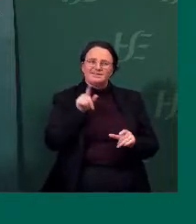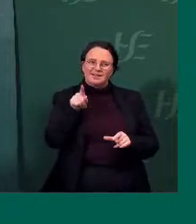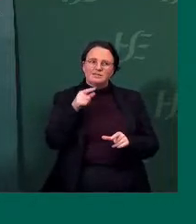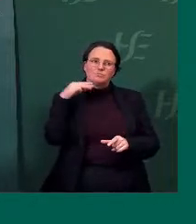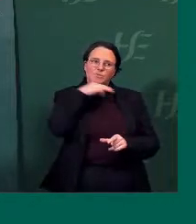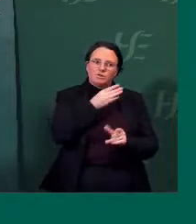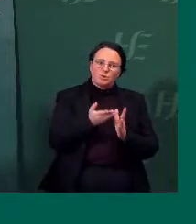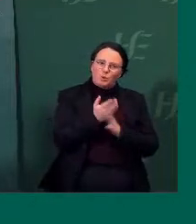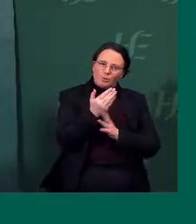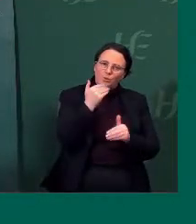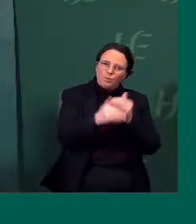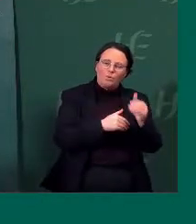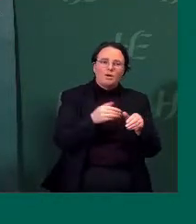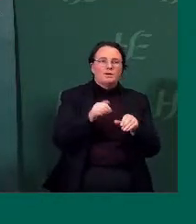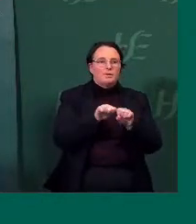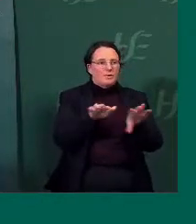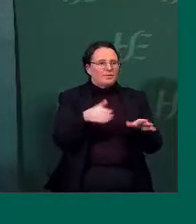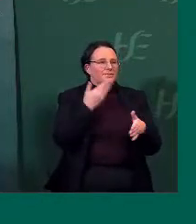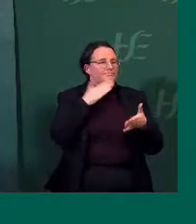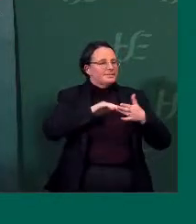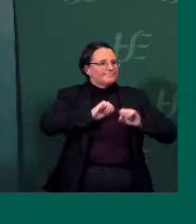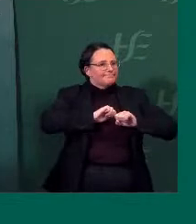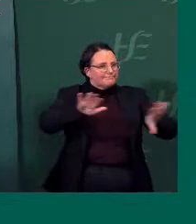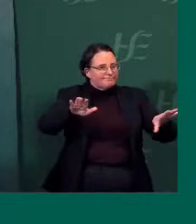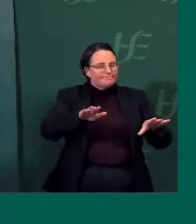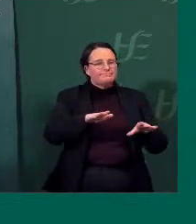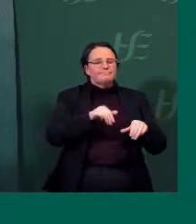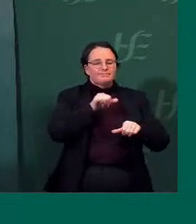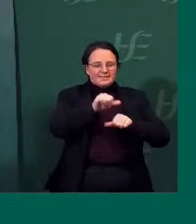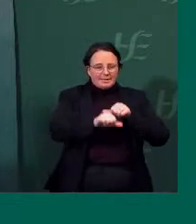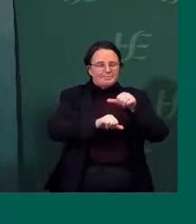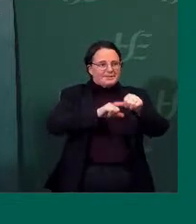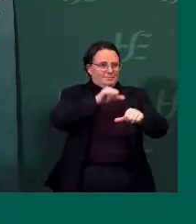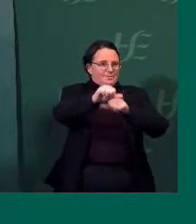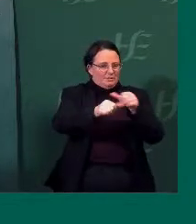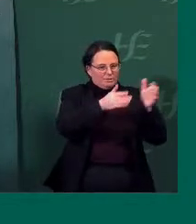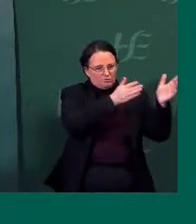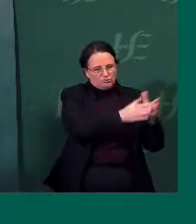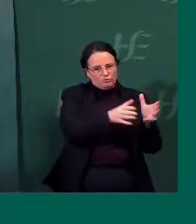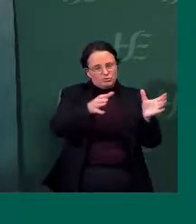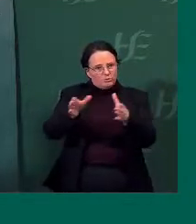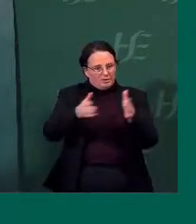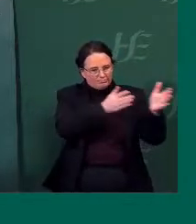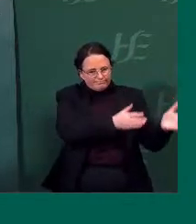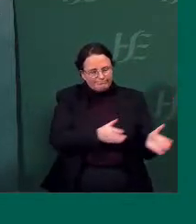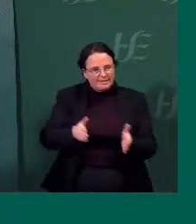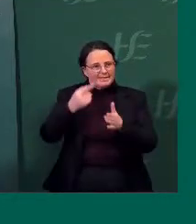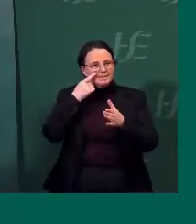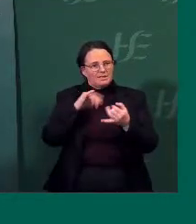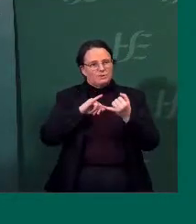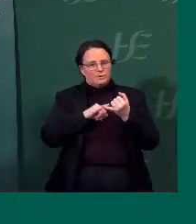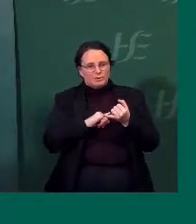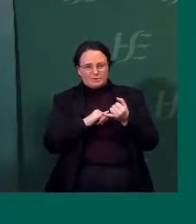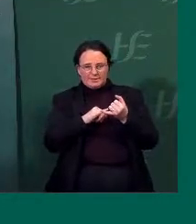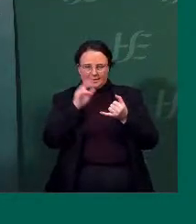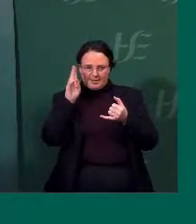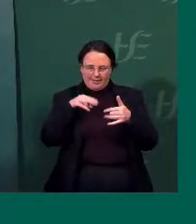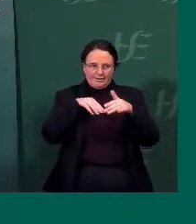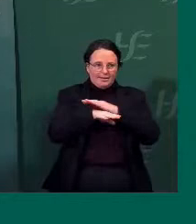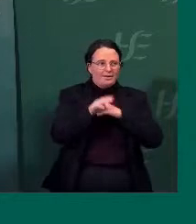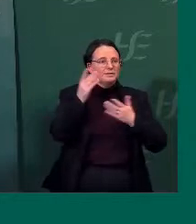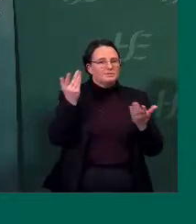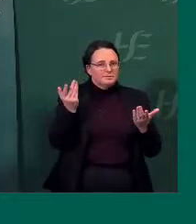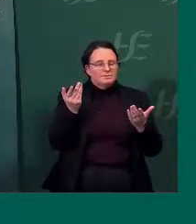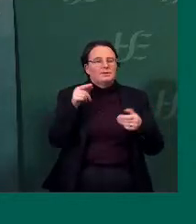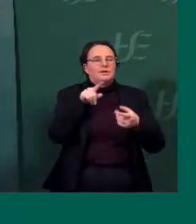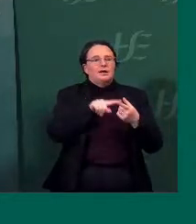in terms of the public messaging. We'll work through the groups in sequence, but we do have to factor in the eligibility as part of that process as well. Really good progress made